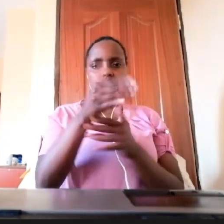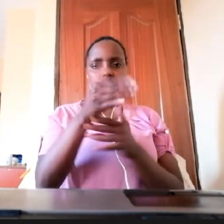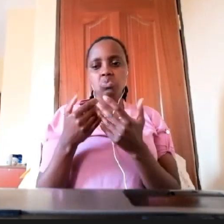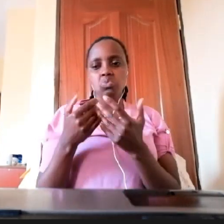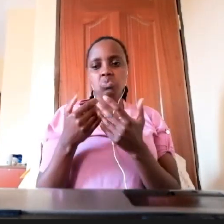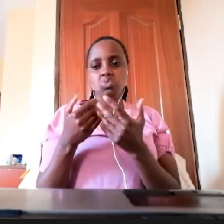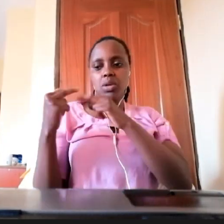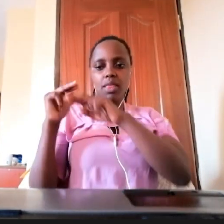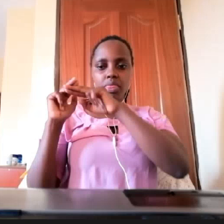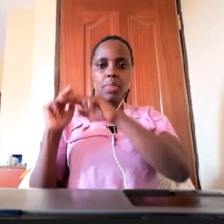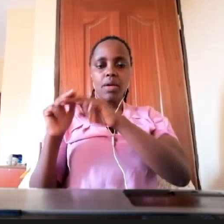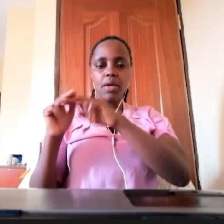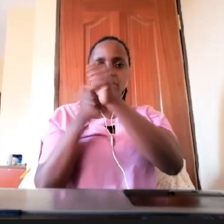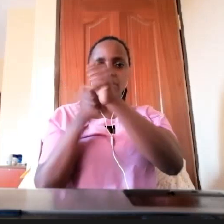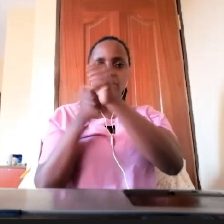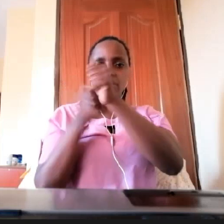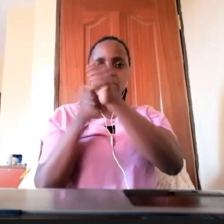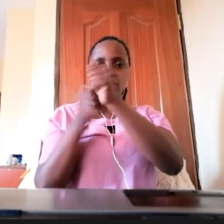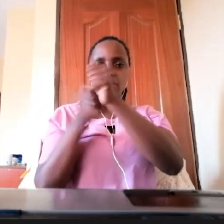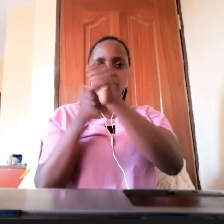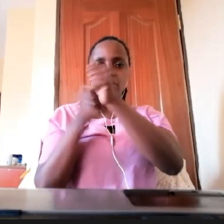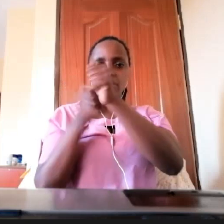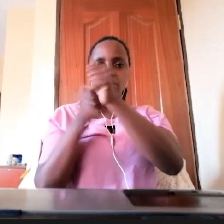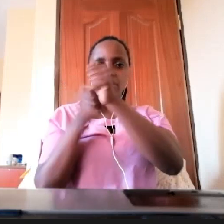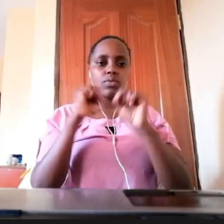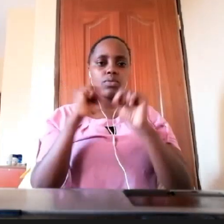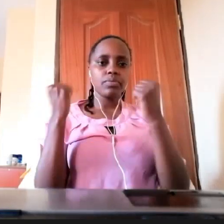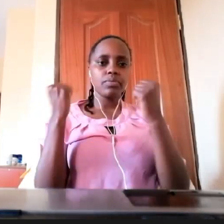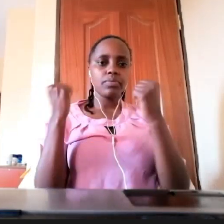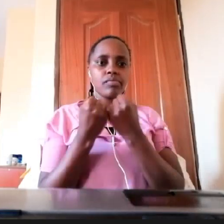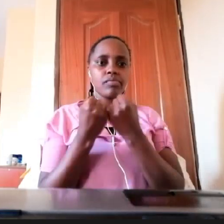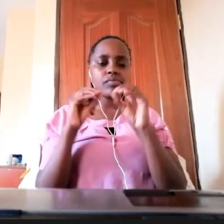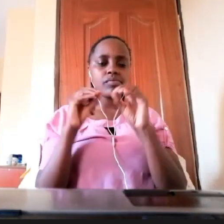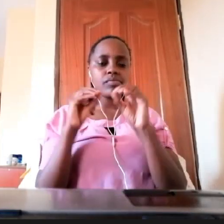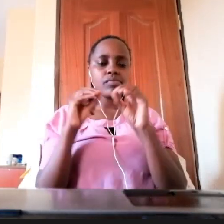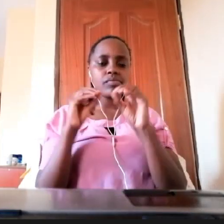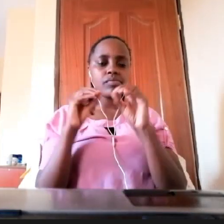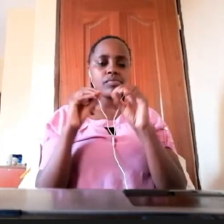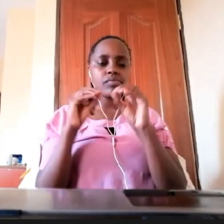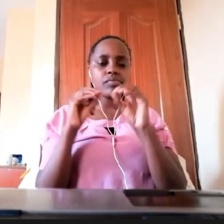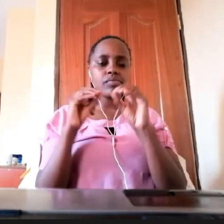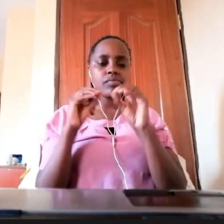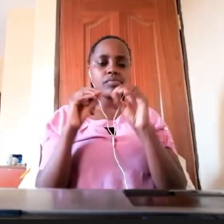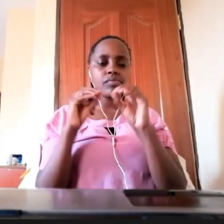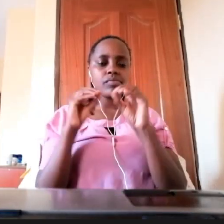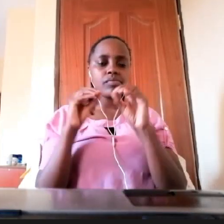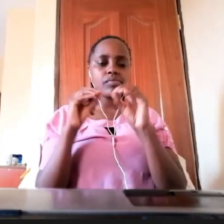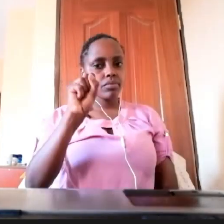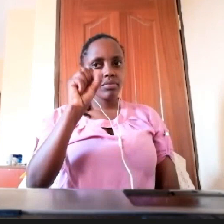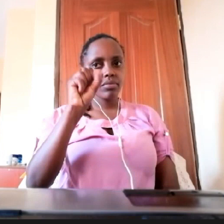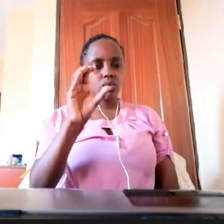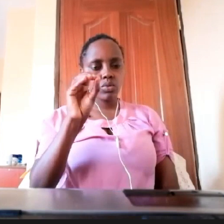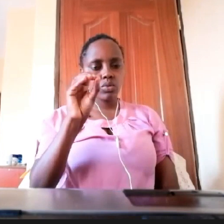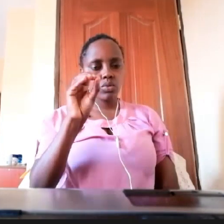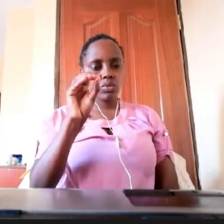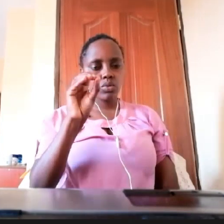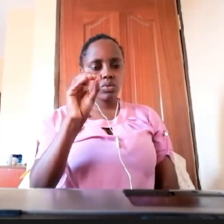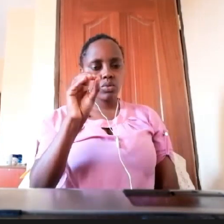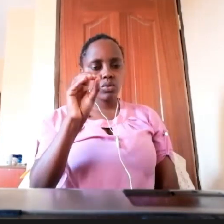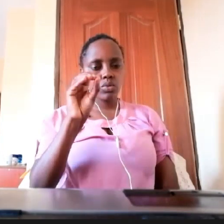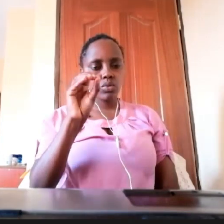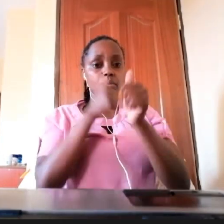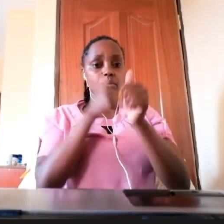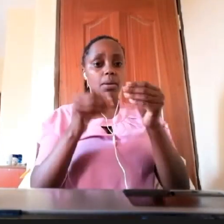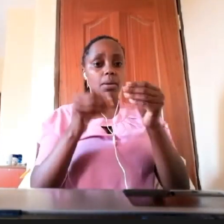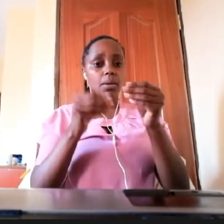on the support of international civil society organizations as well as national CSOs for the support that they